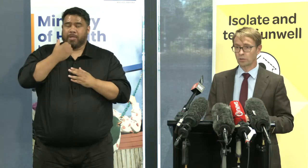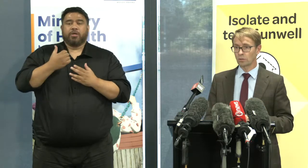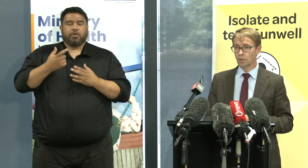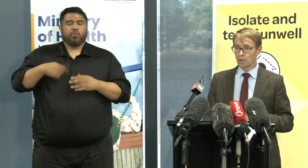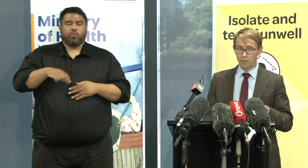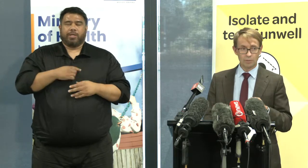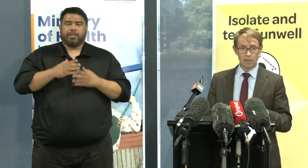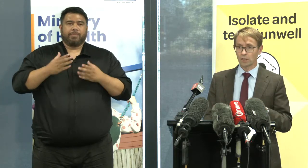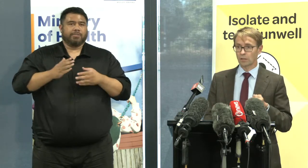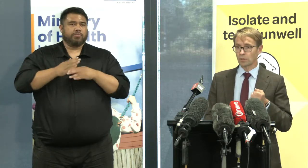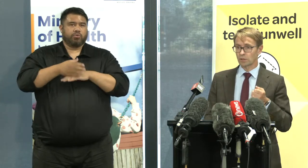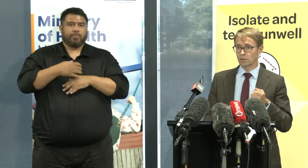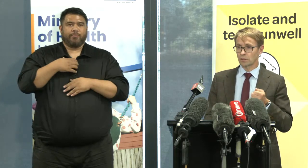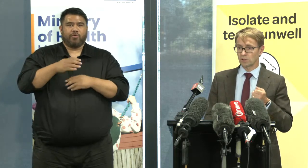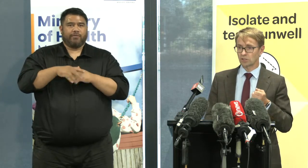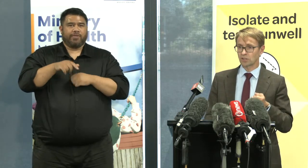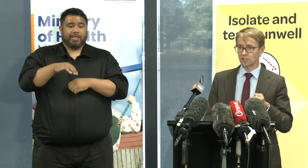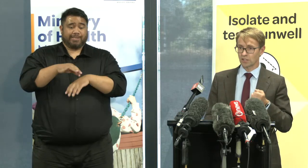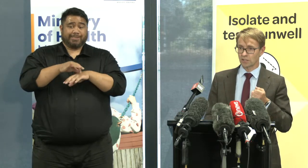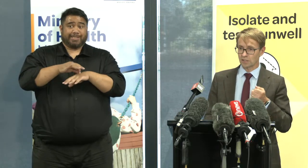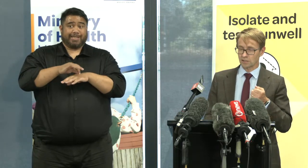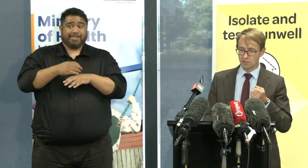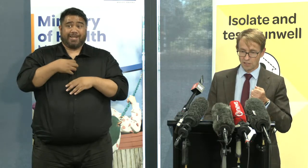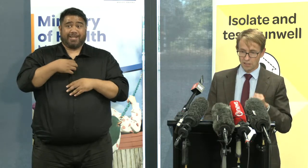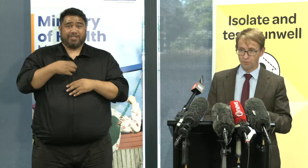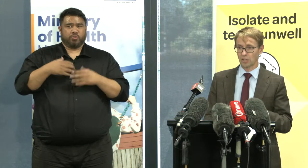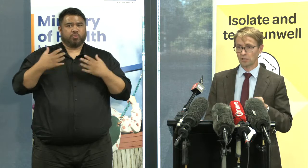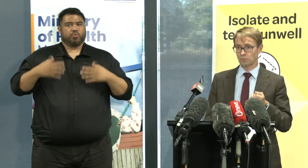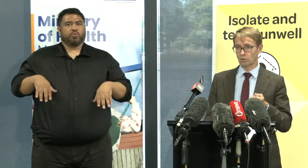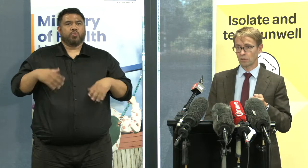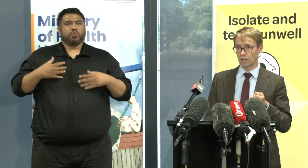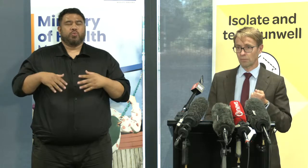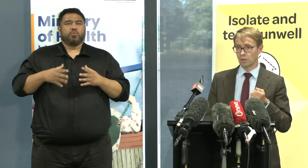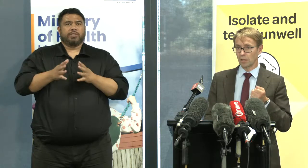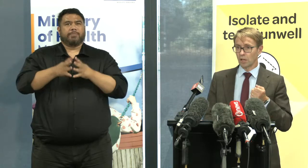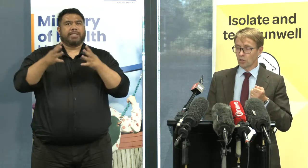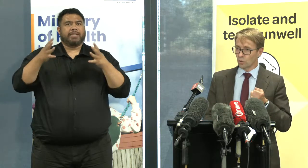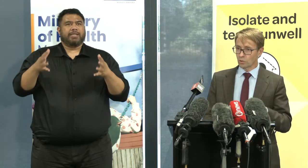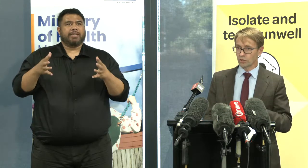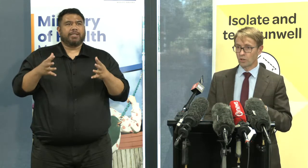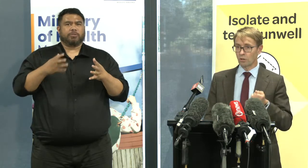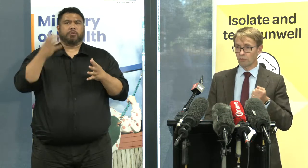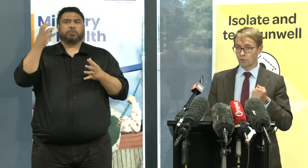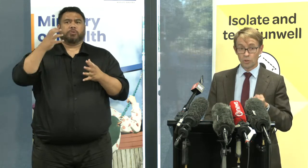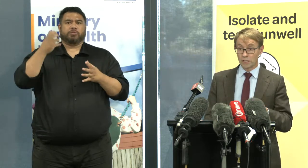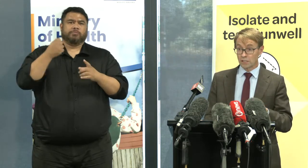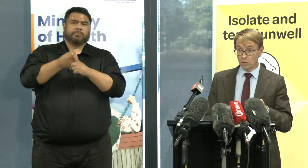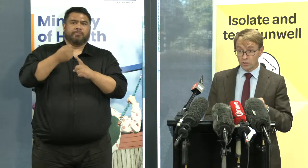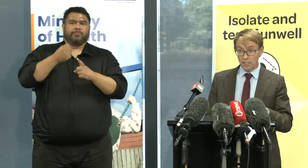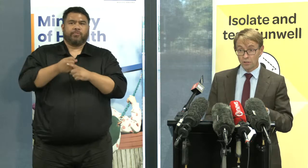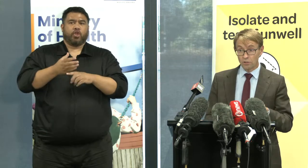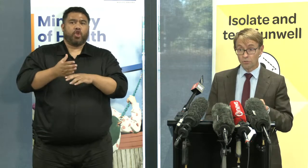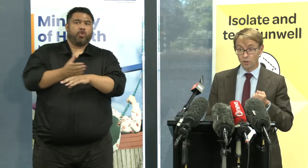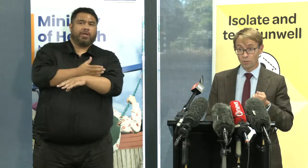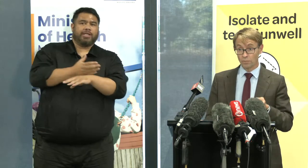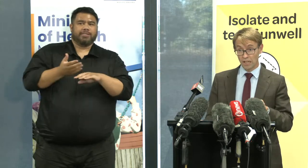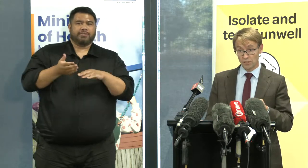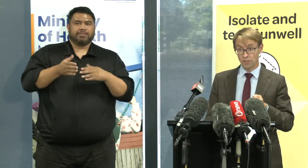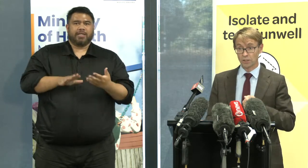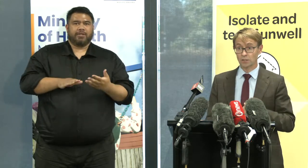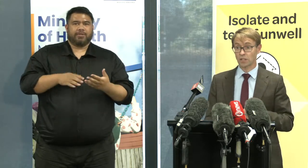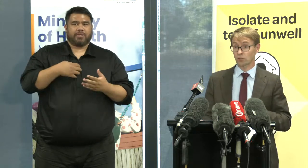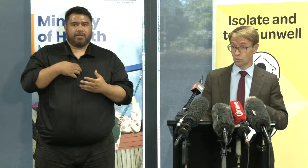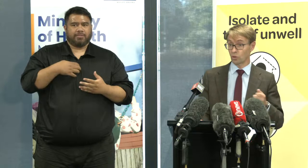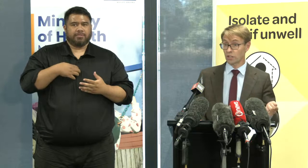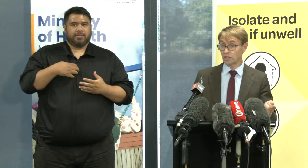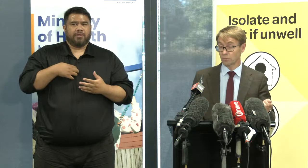to do. I mean, melanoma is a significant cause of early death from